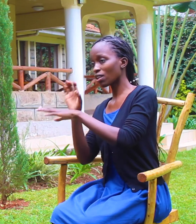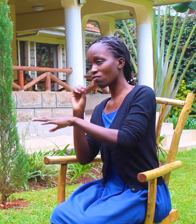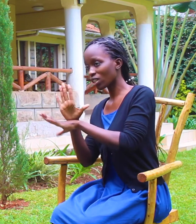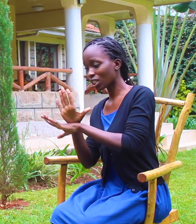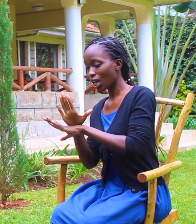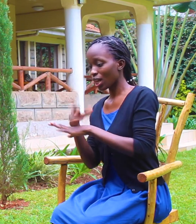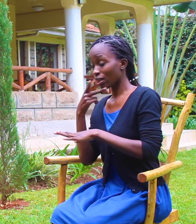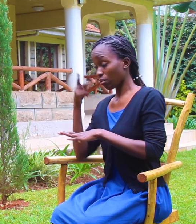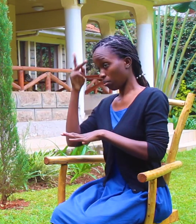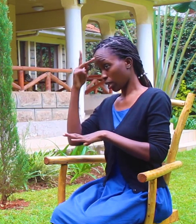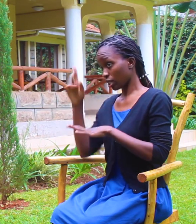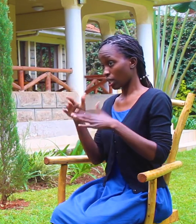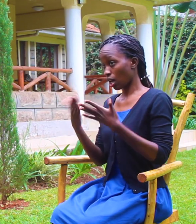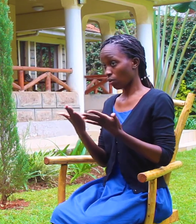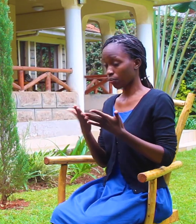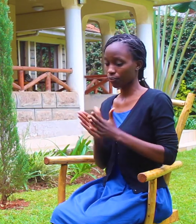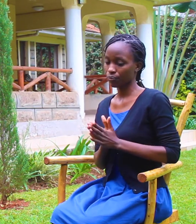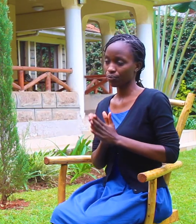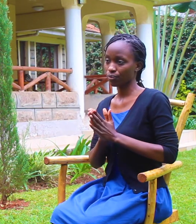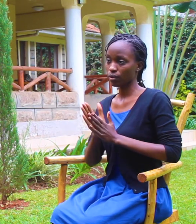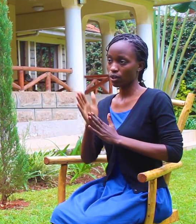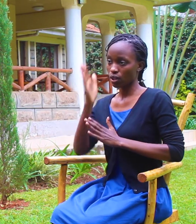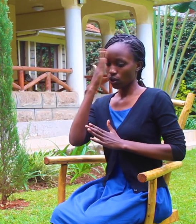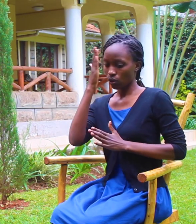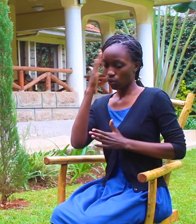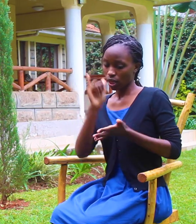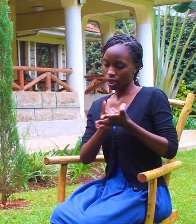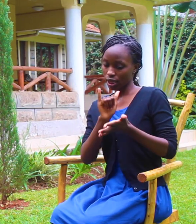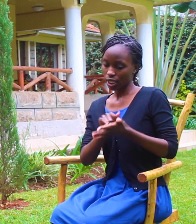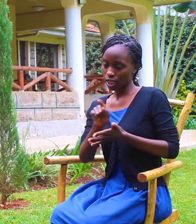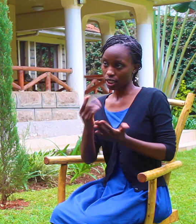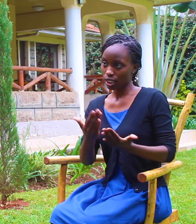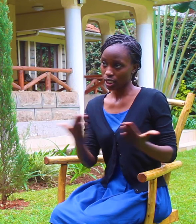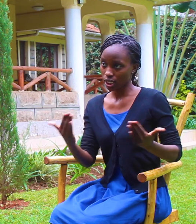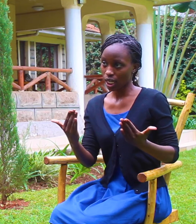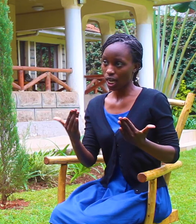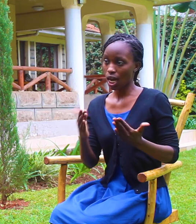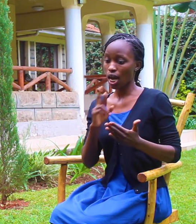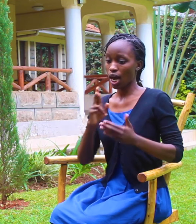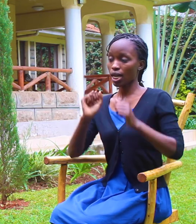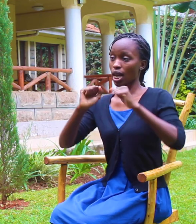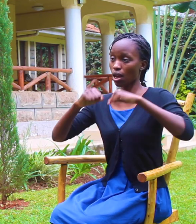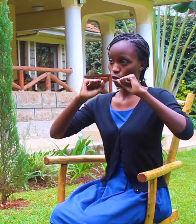this. These are very able children. You will be very surprised. They are very able